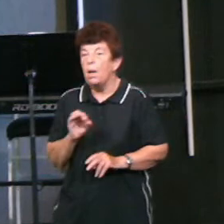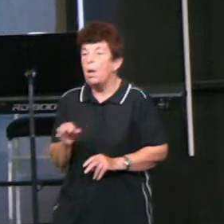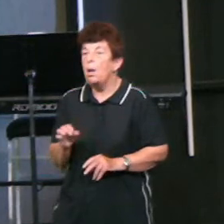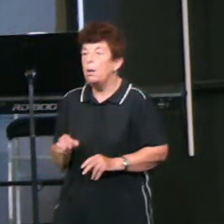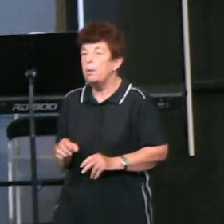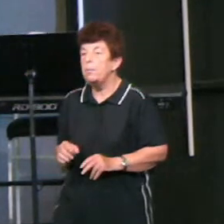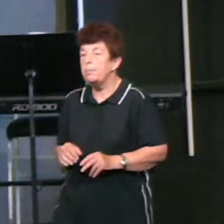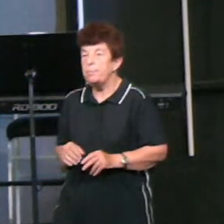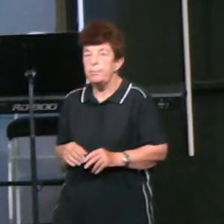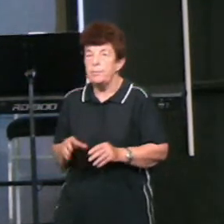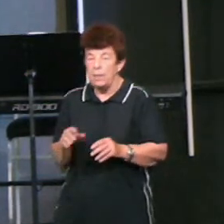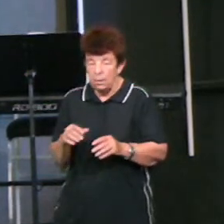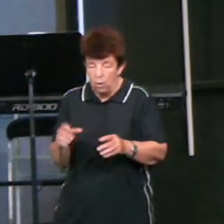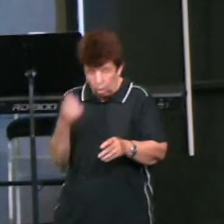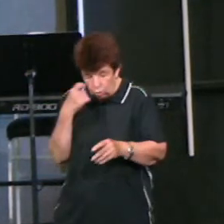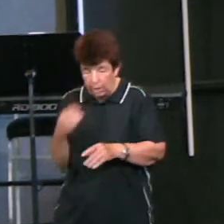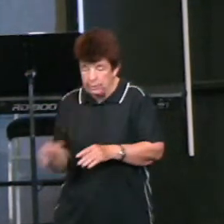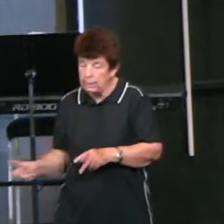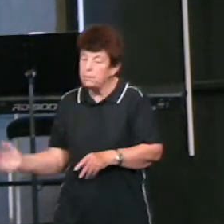breaching that gap?